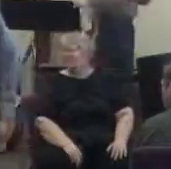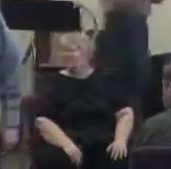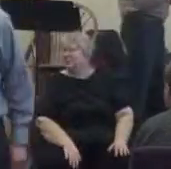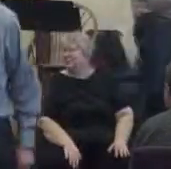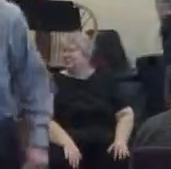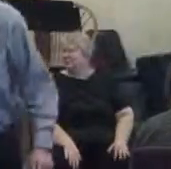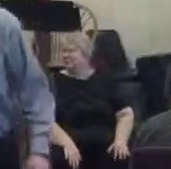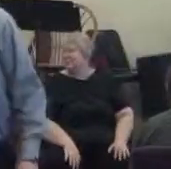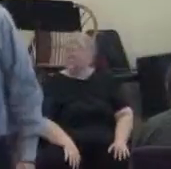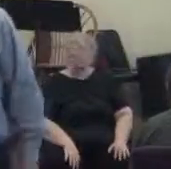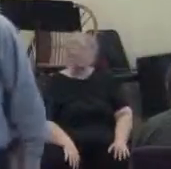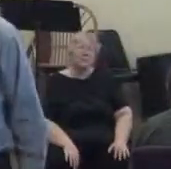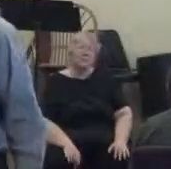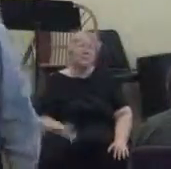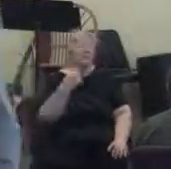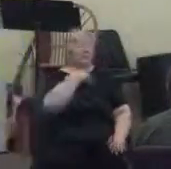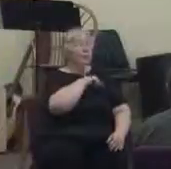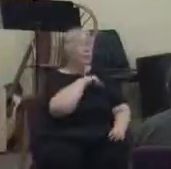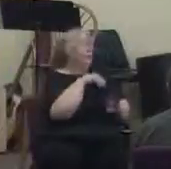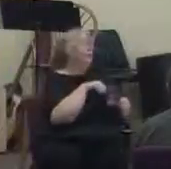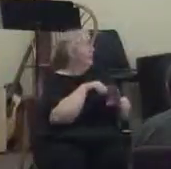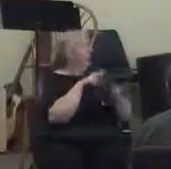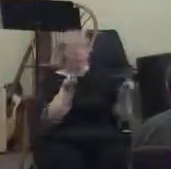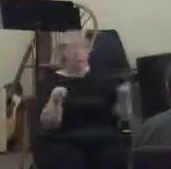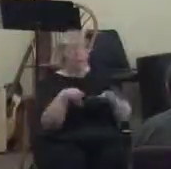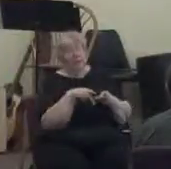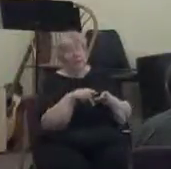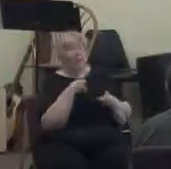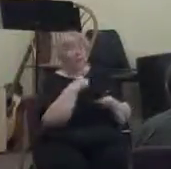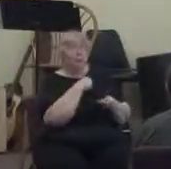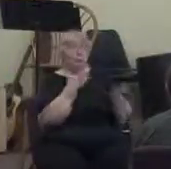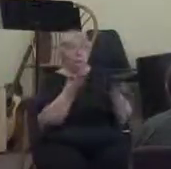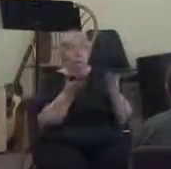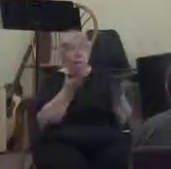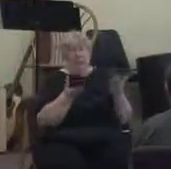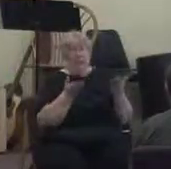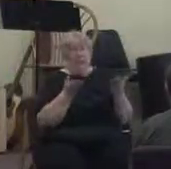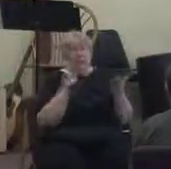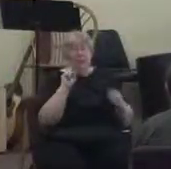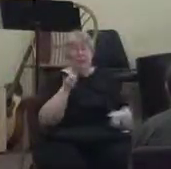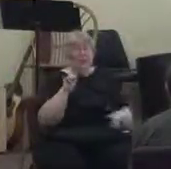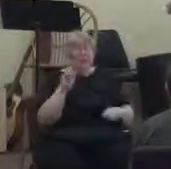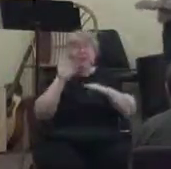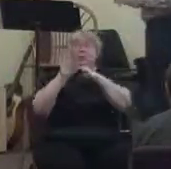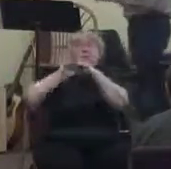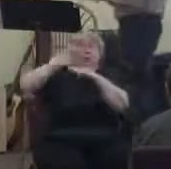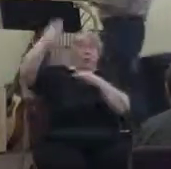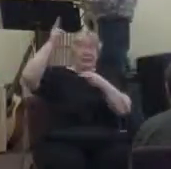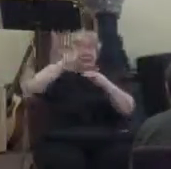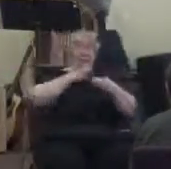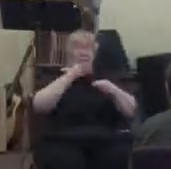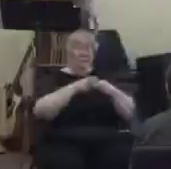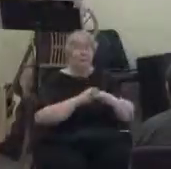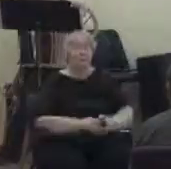You know, we're at a place right now that we may have to really call upon his name. I got to share a quick